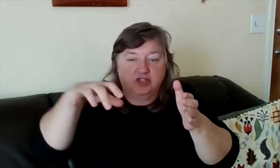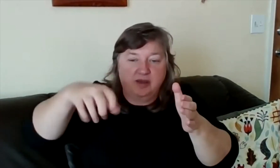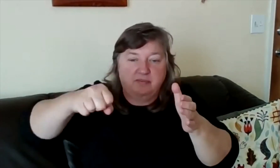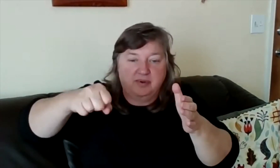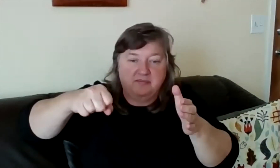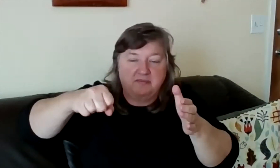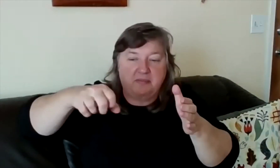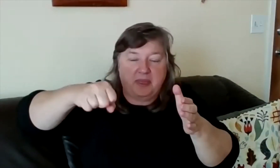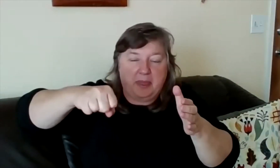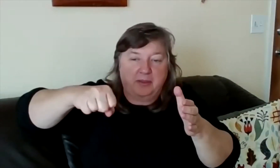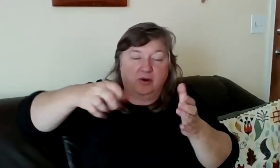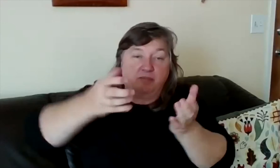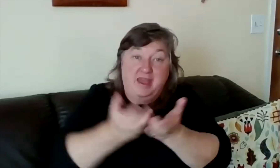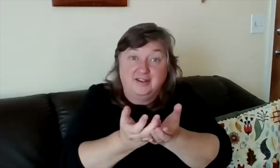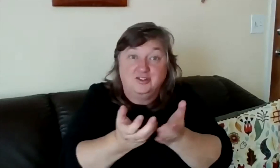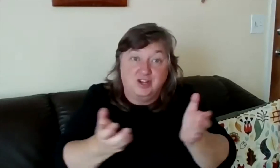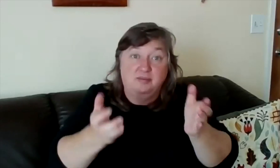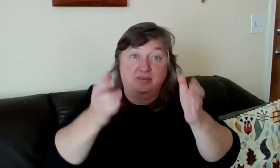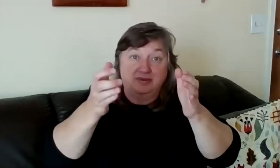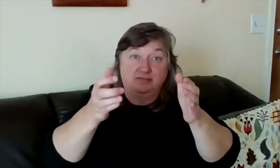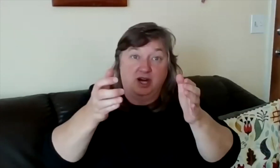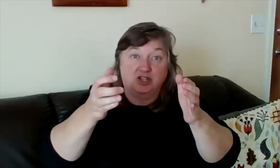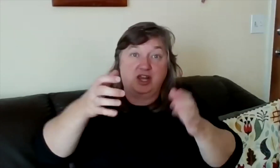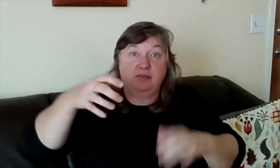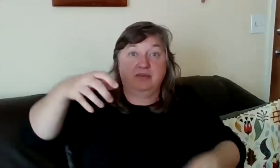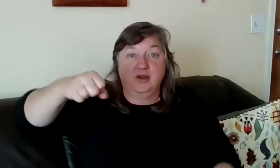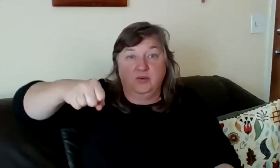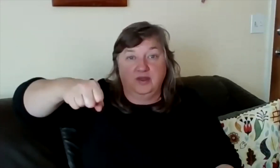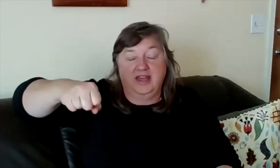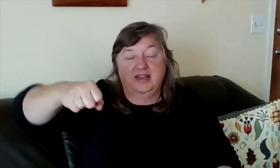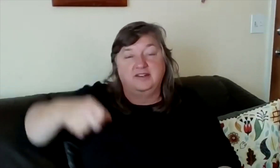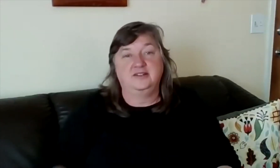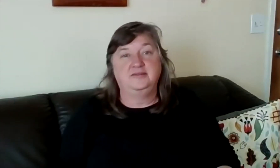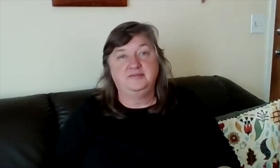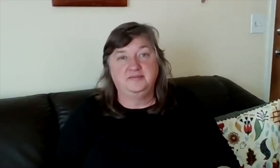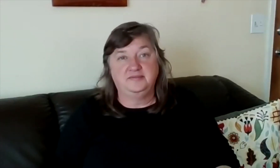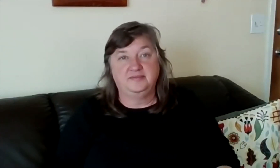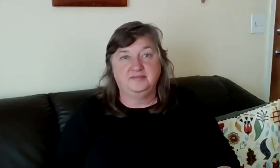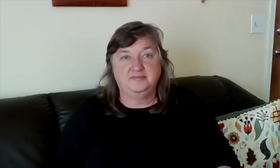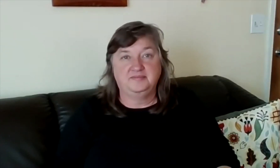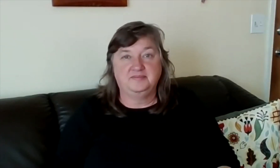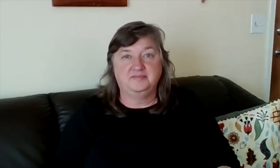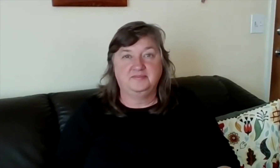shape or pan shape, pot shape with a handle.